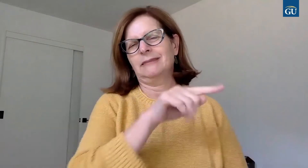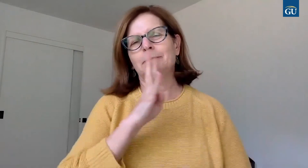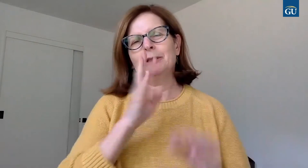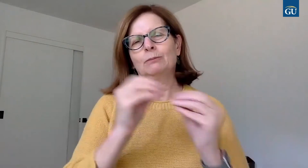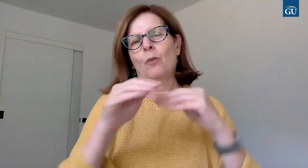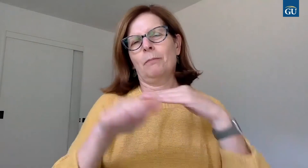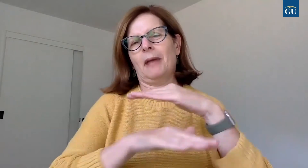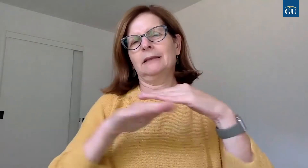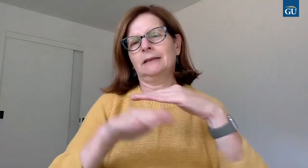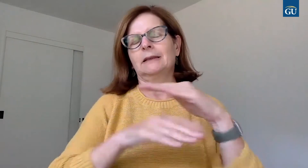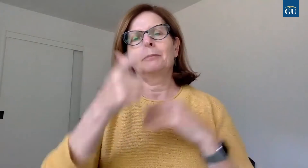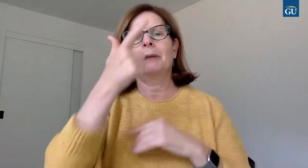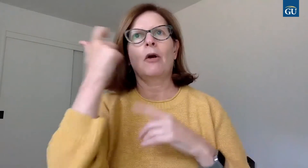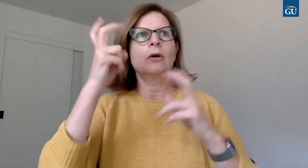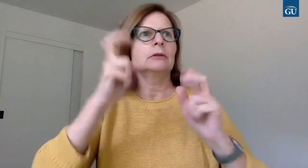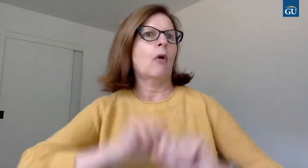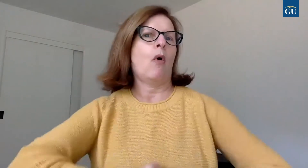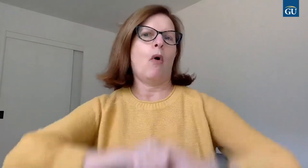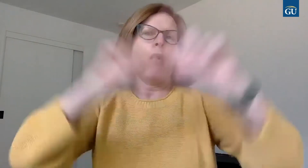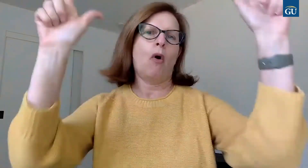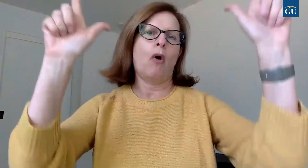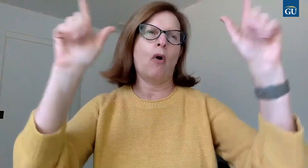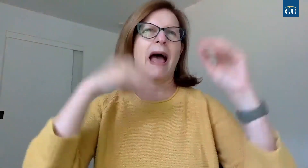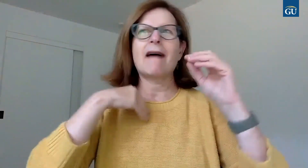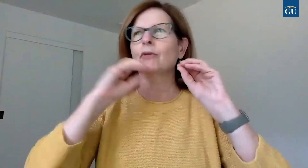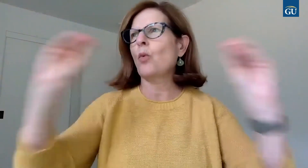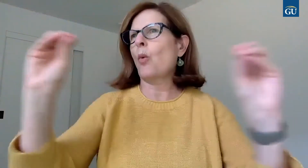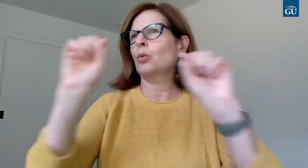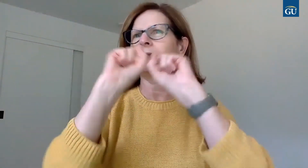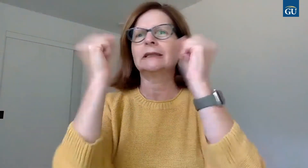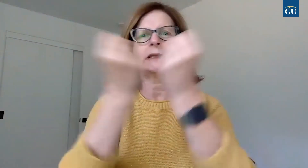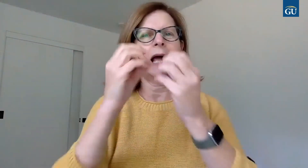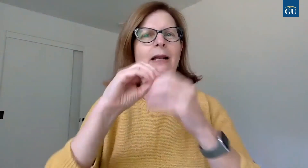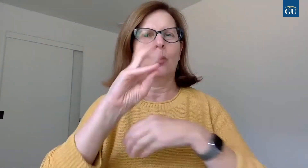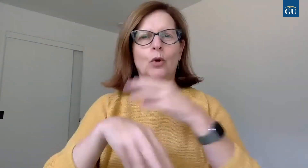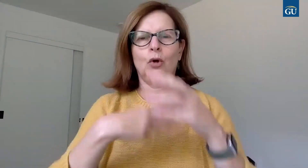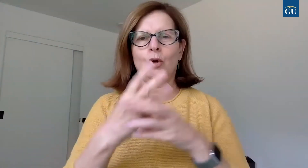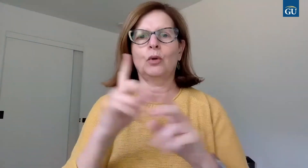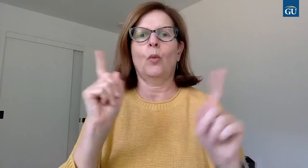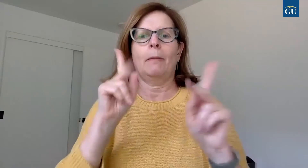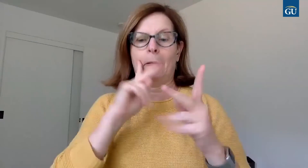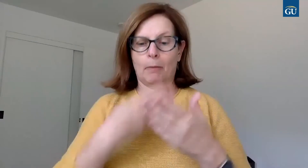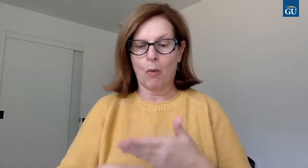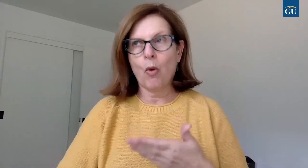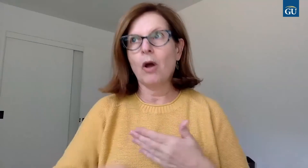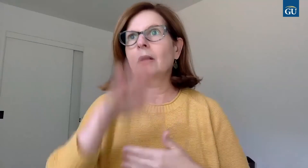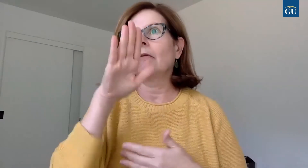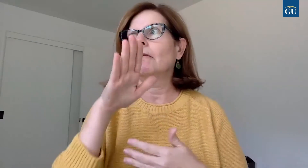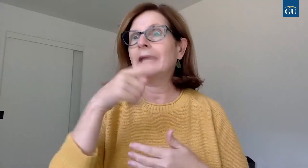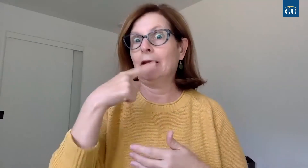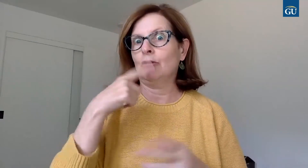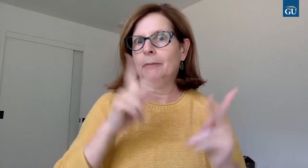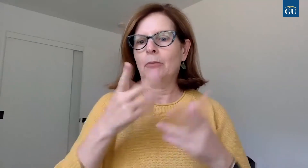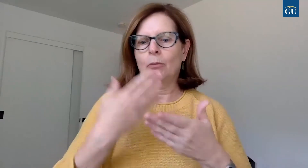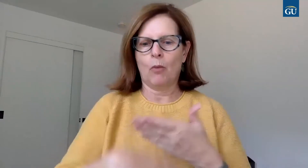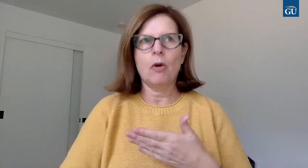It appears that spoken languages are more basic because there is no society where hearing people are raised not needing to speak and